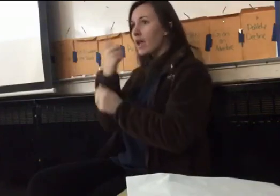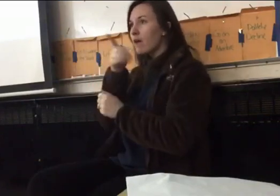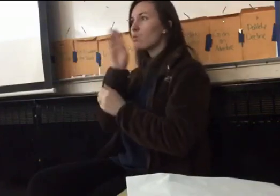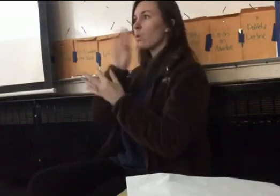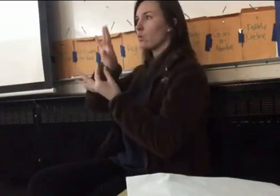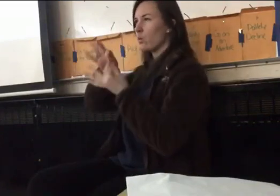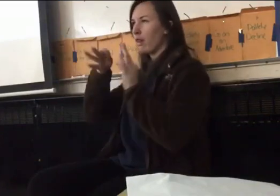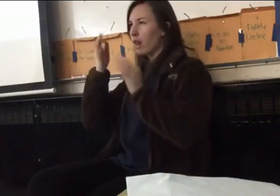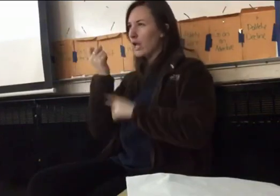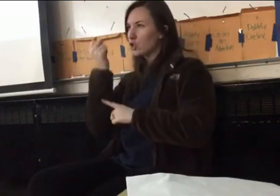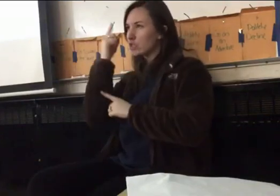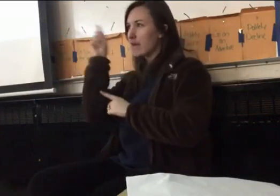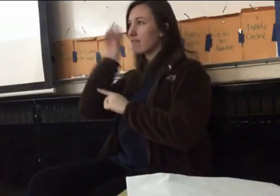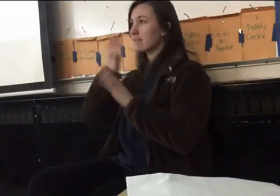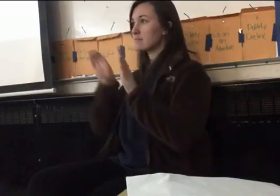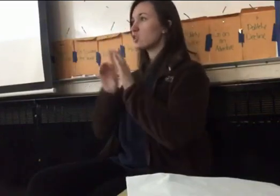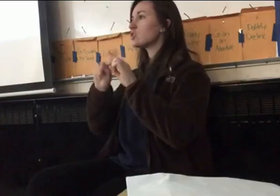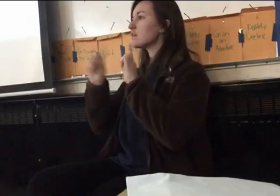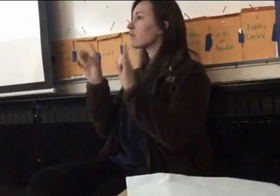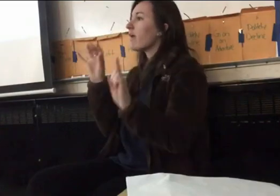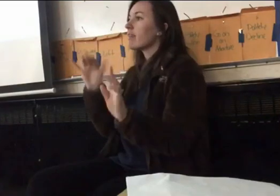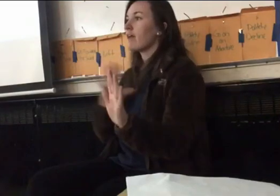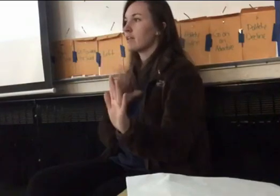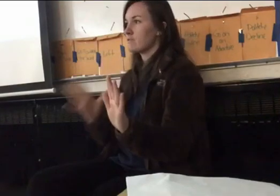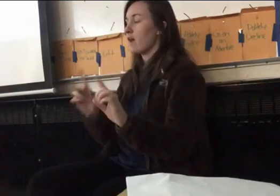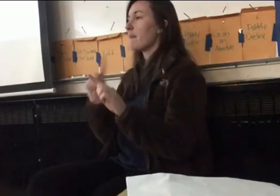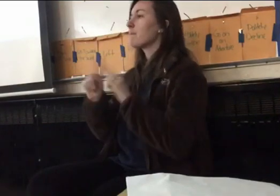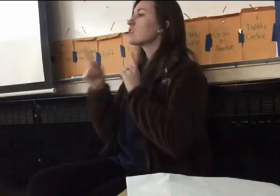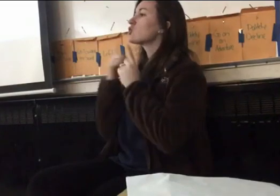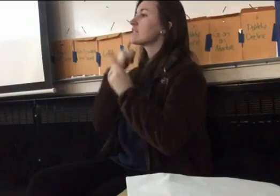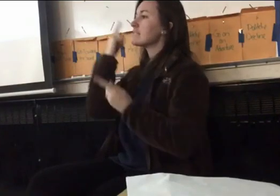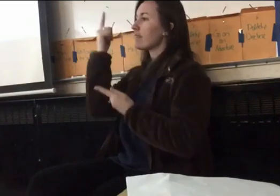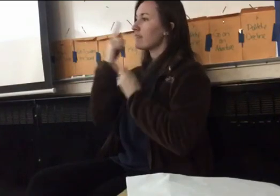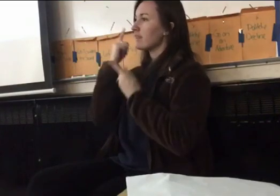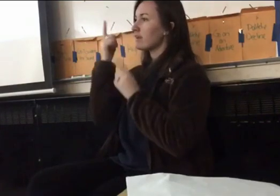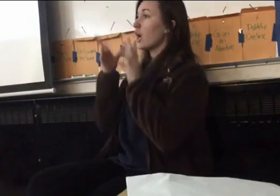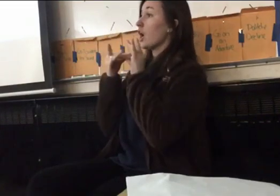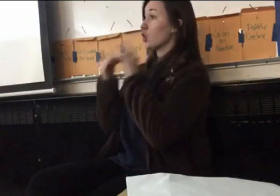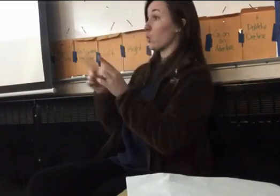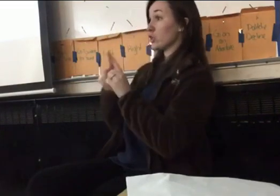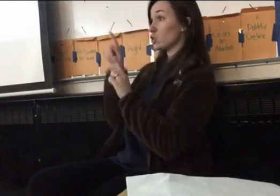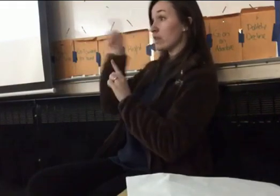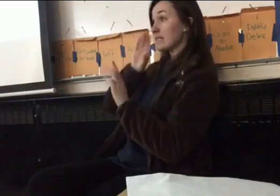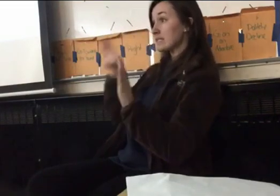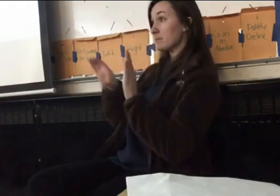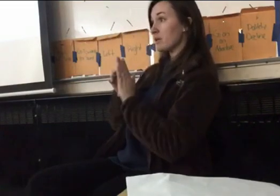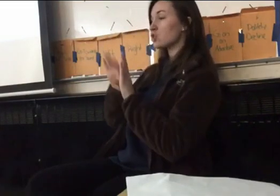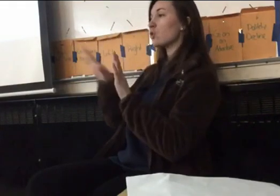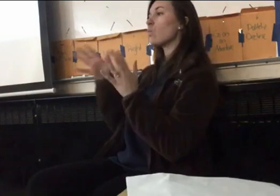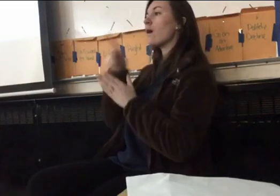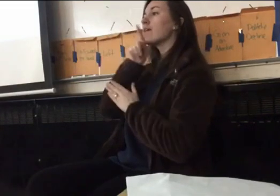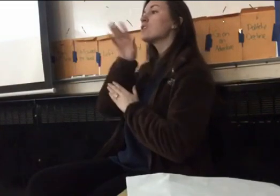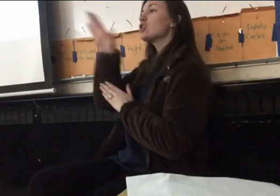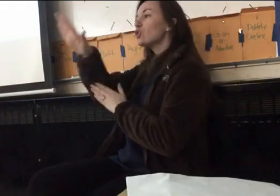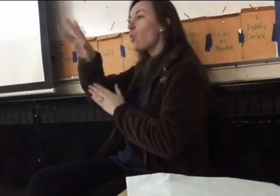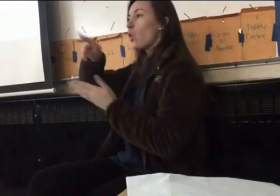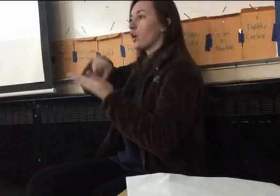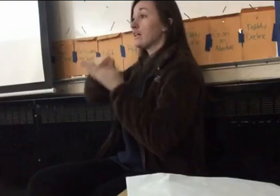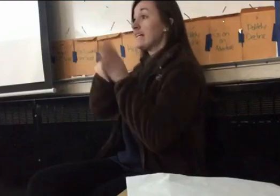fine. I want you to think, according to this picture, what is your definition of American